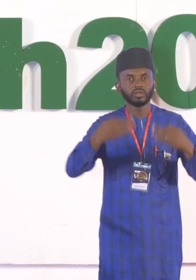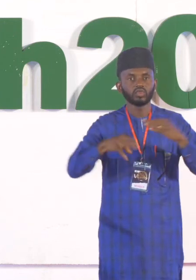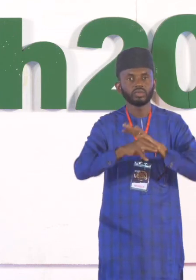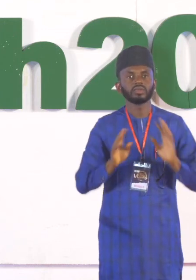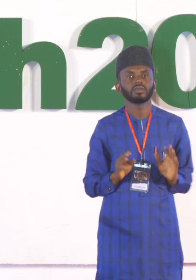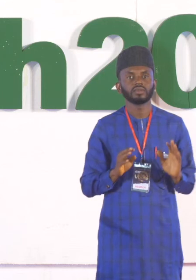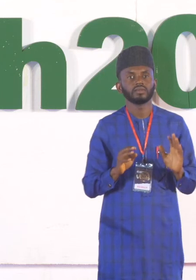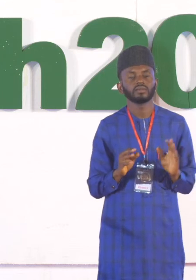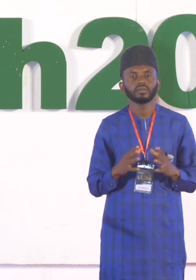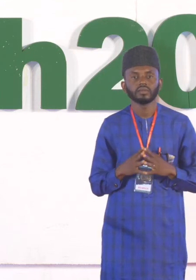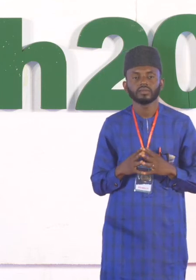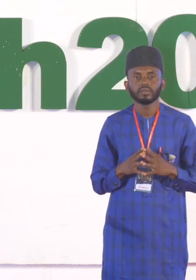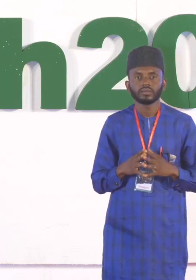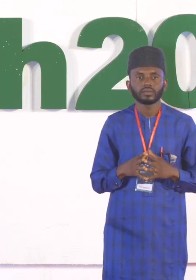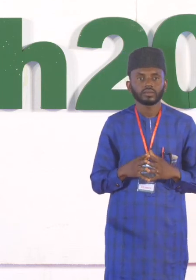Then hisab will begin.